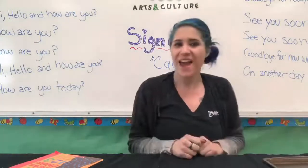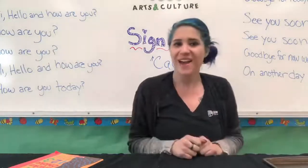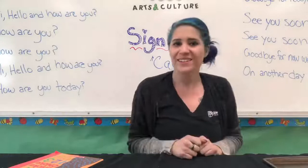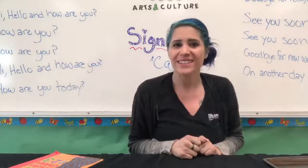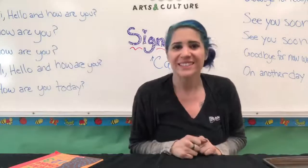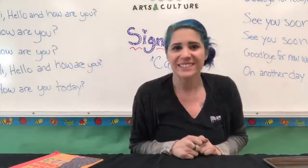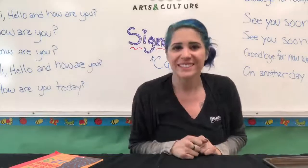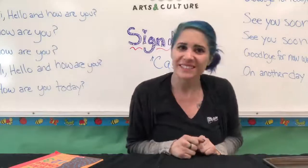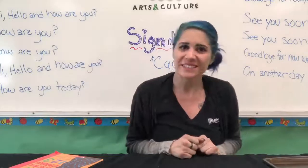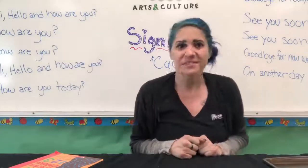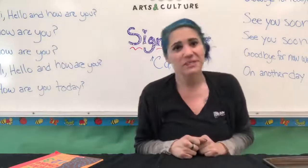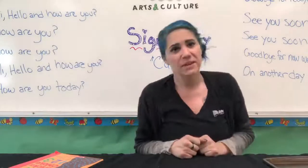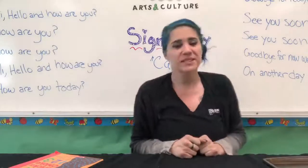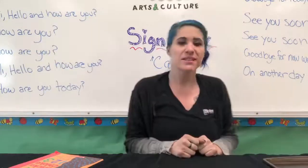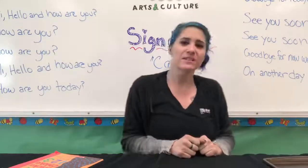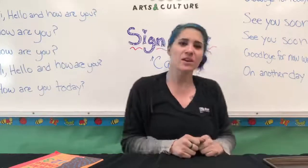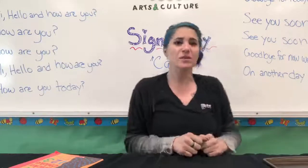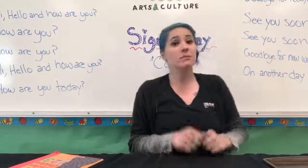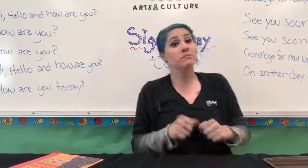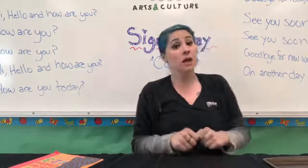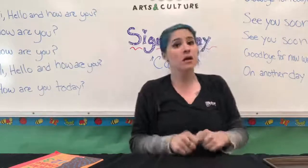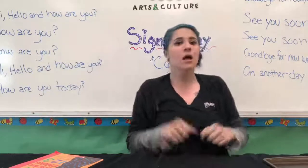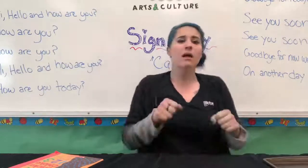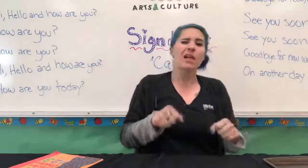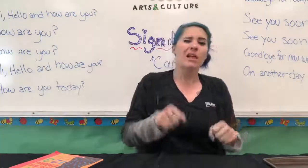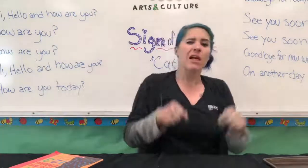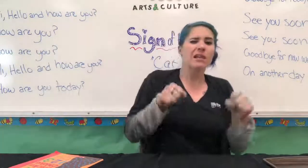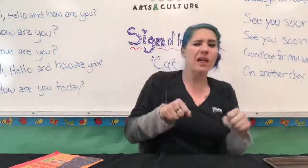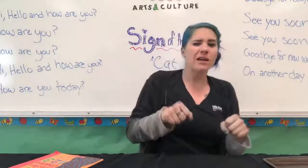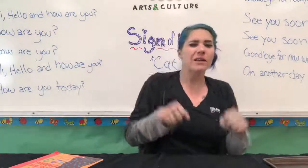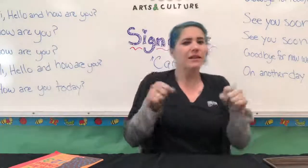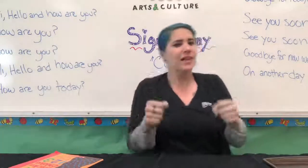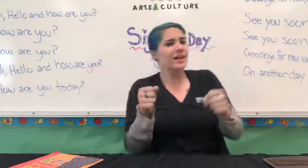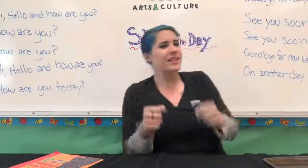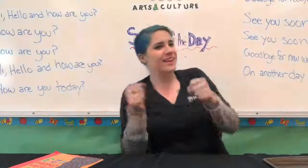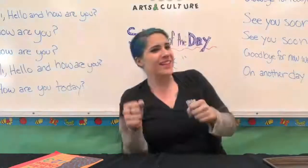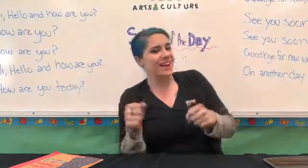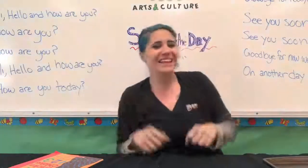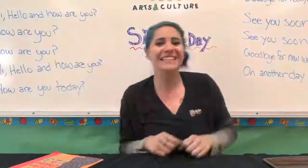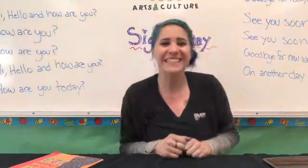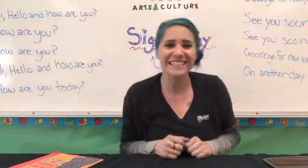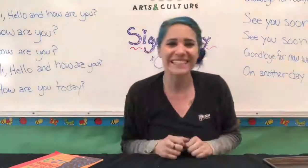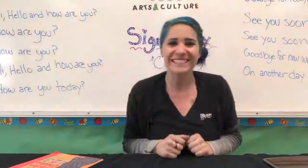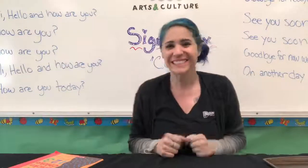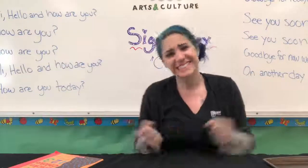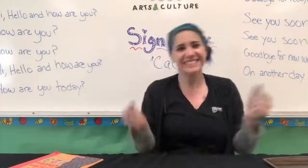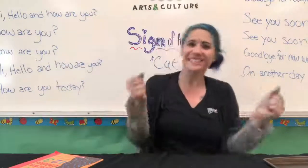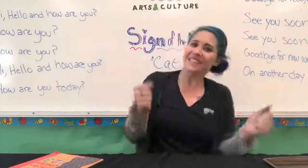town. The gas on the bus goes glug, glug, glug. Glug, glug, glug. Glug, glug, glug.